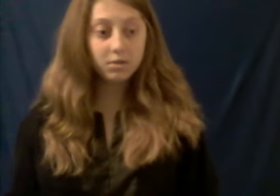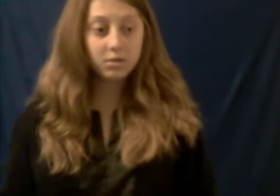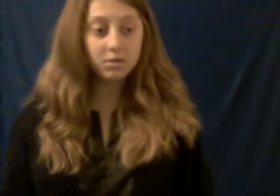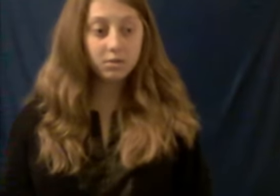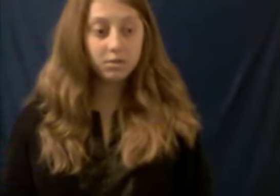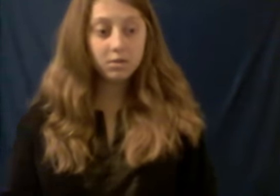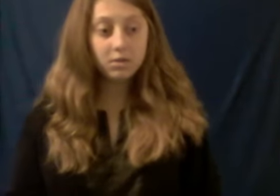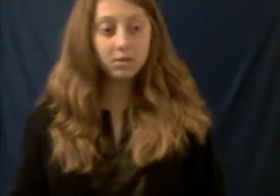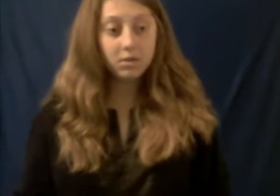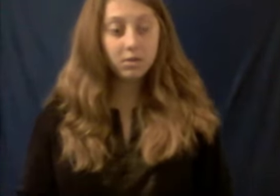income?